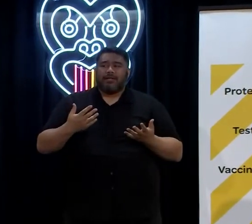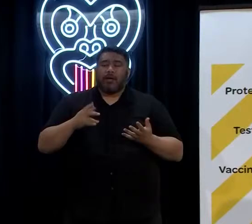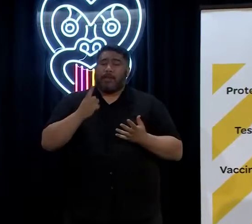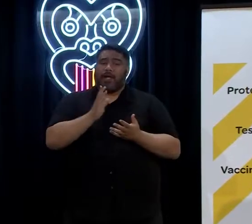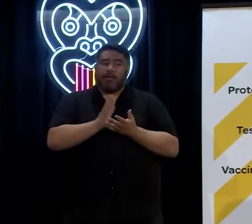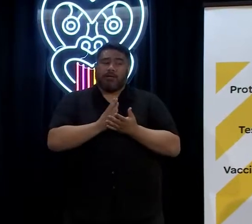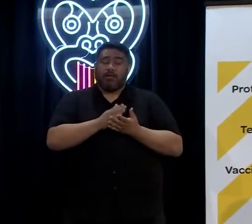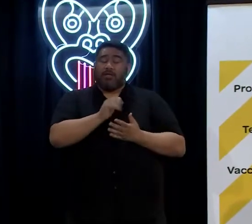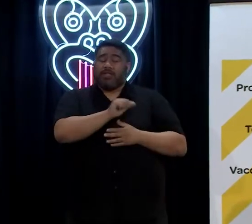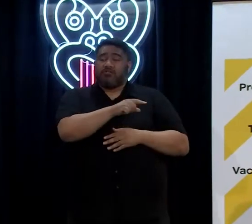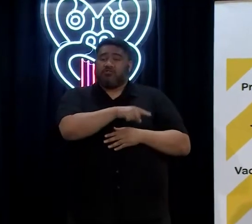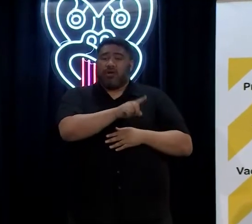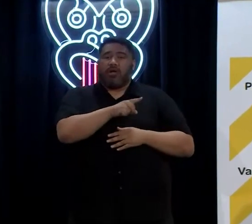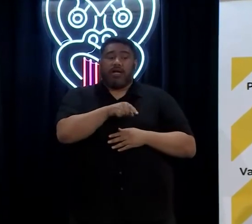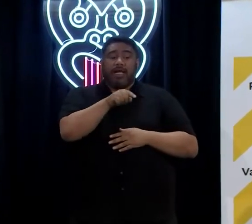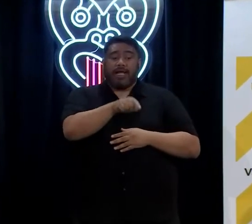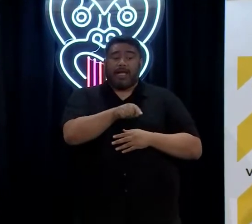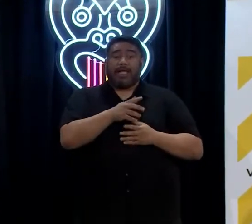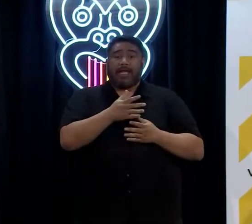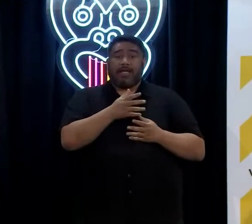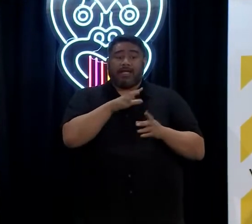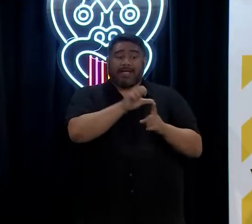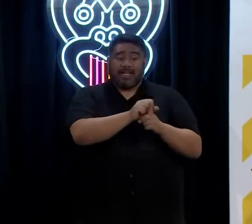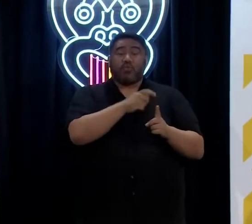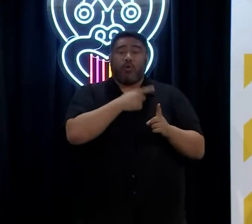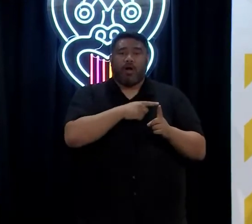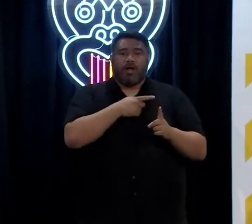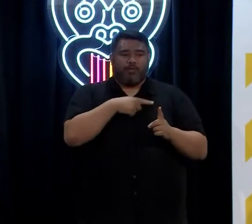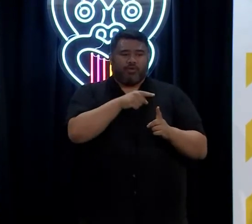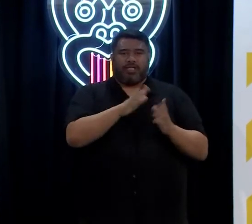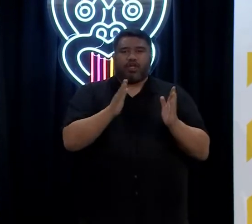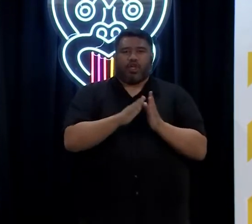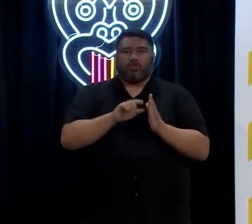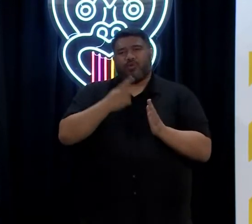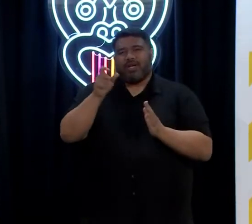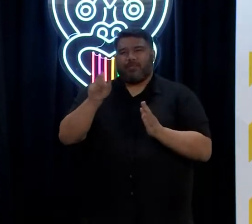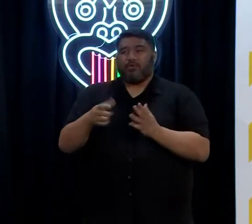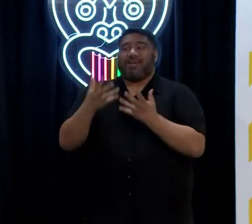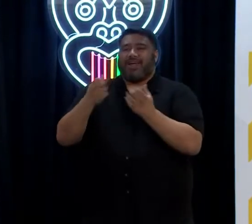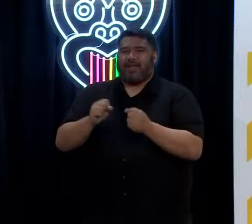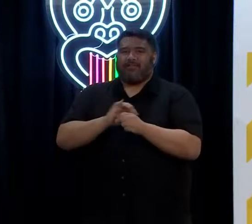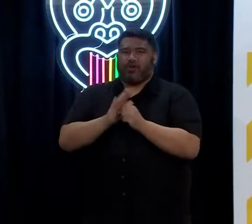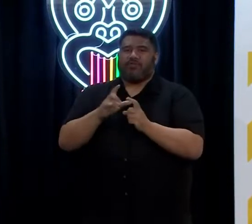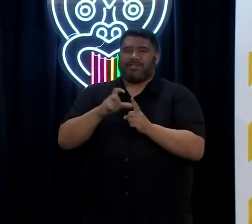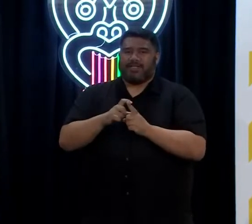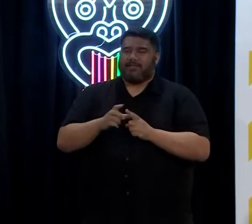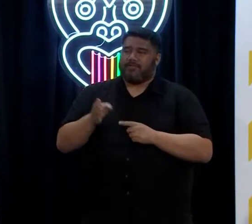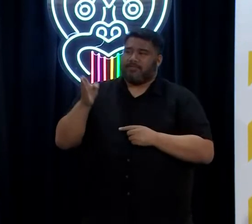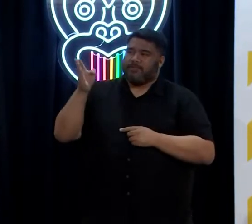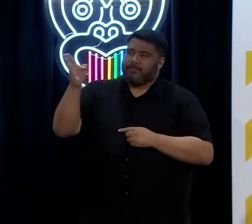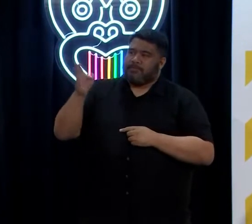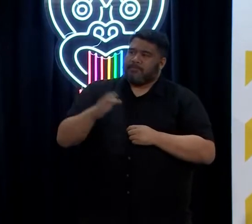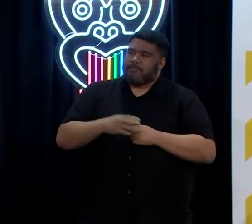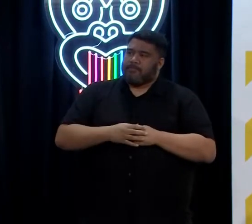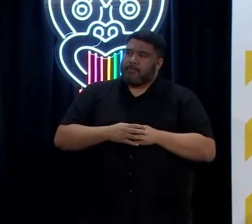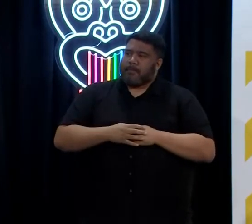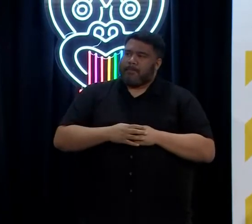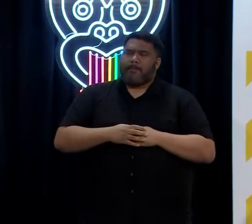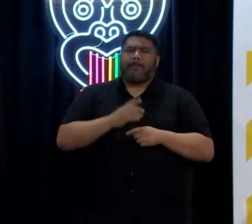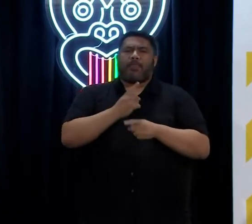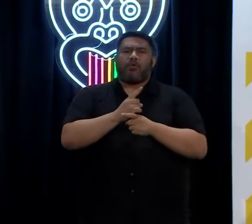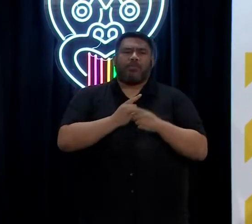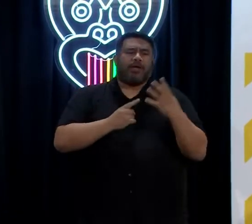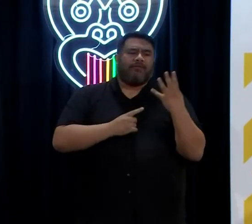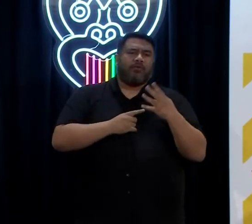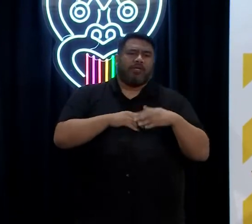is correct, it was a contact of an existing case. I'm just going to go up across the top. Mark. A clarification about the 10 days, 14 days thing. If